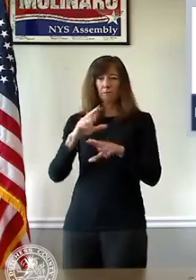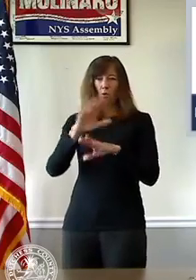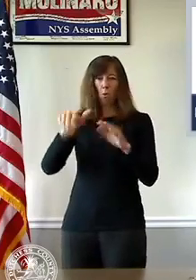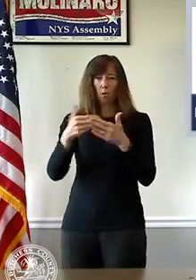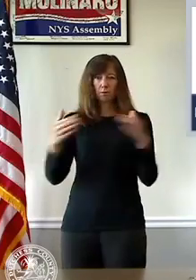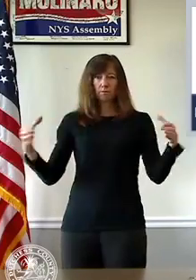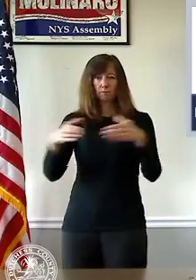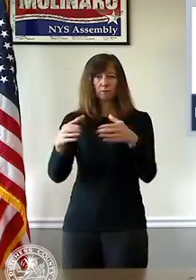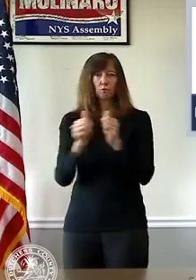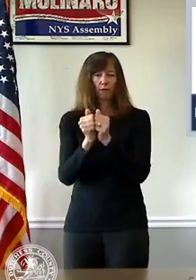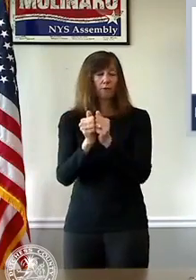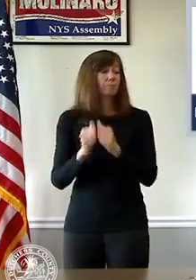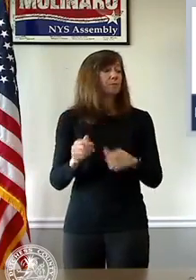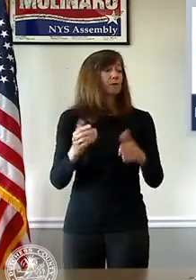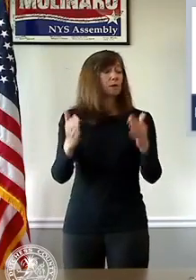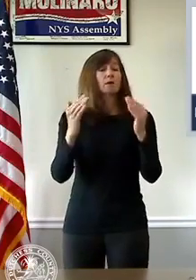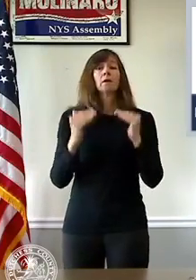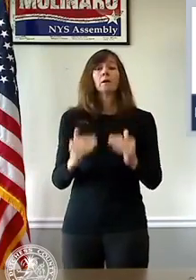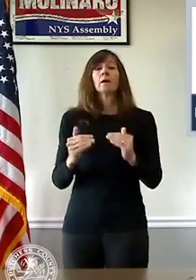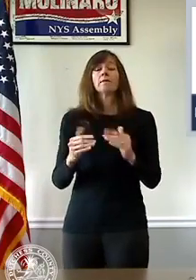should all, as a reminder,